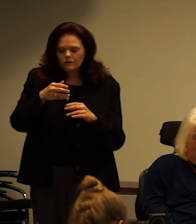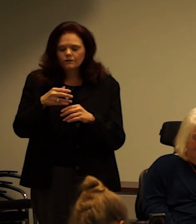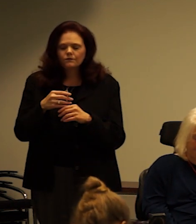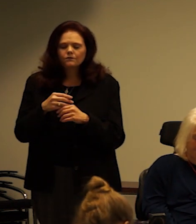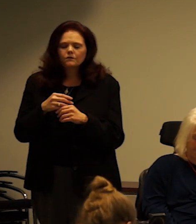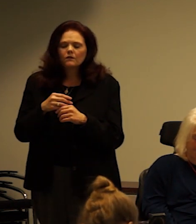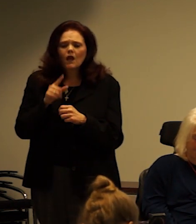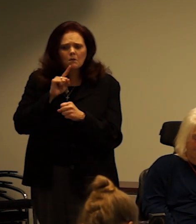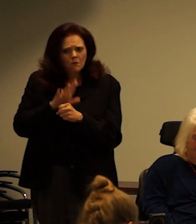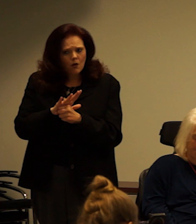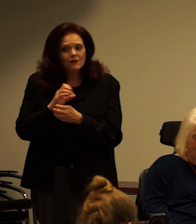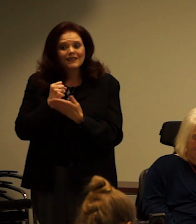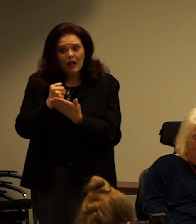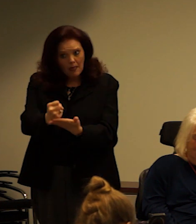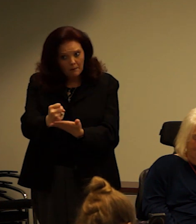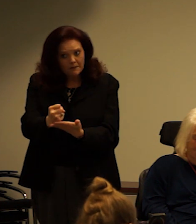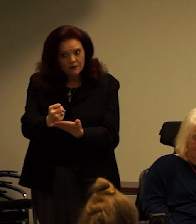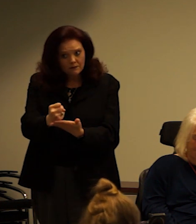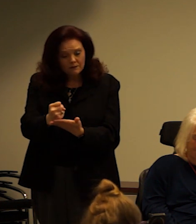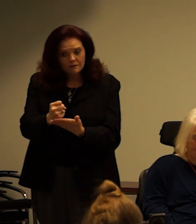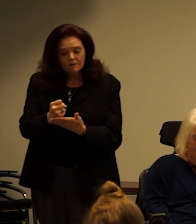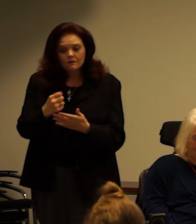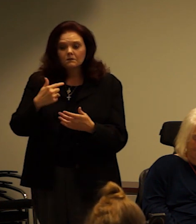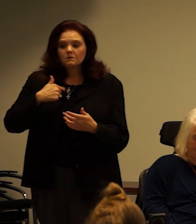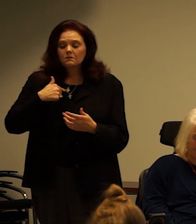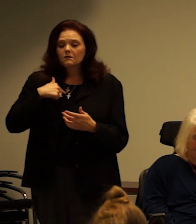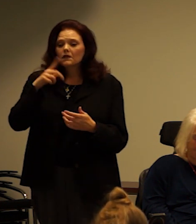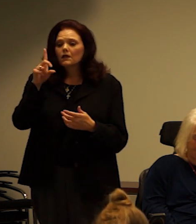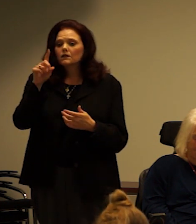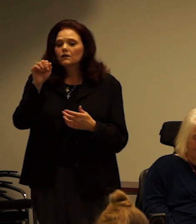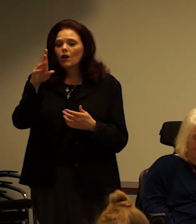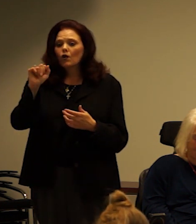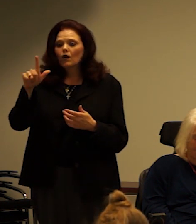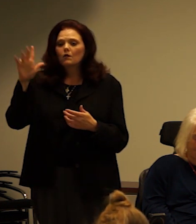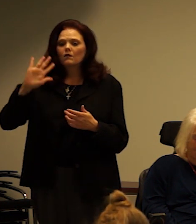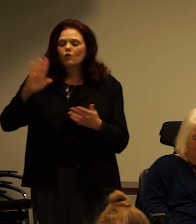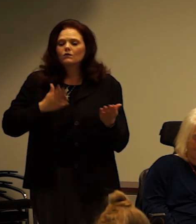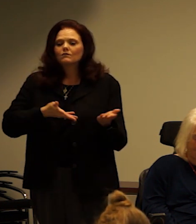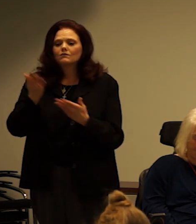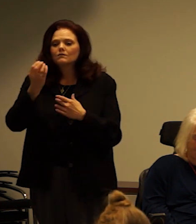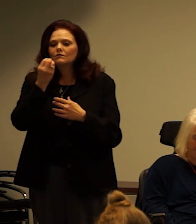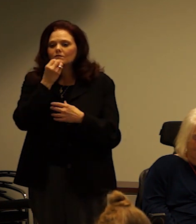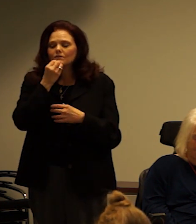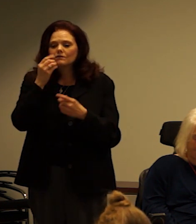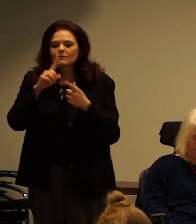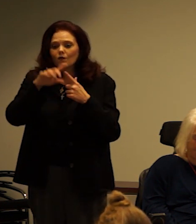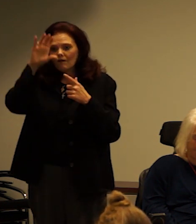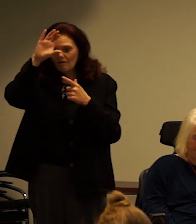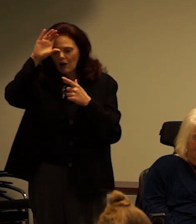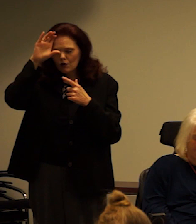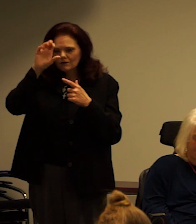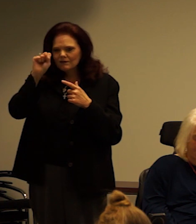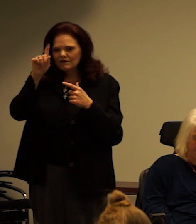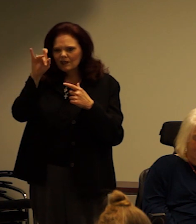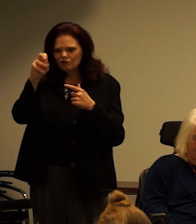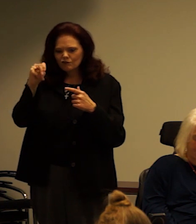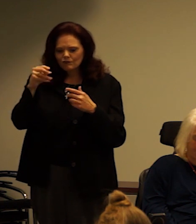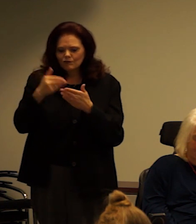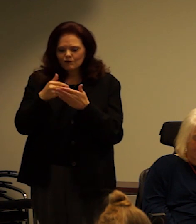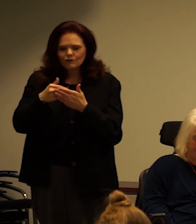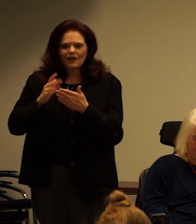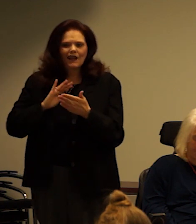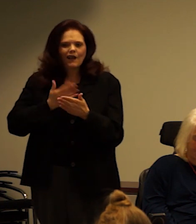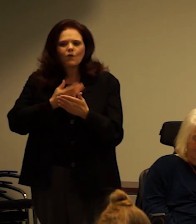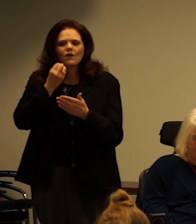y'all it helps, because Daryl and I used to take dinner to the fire station around the corner from our house. Often,